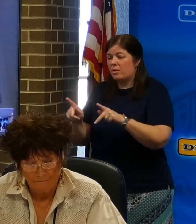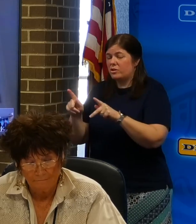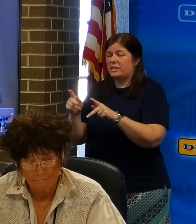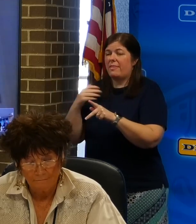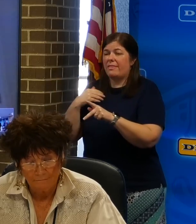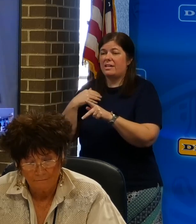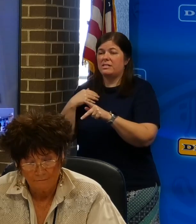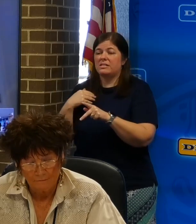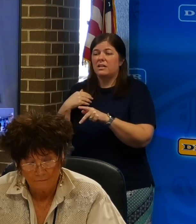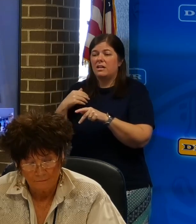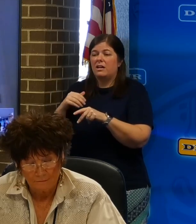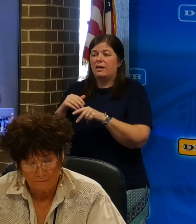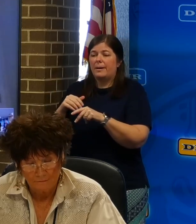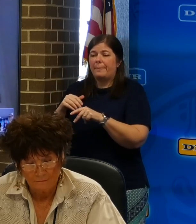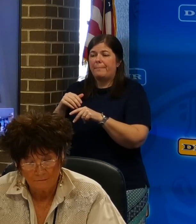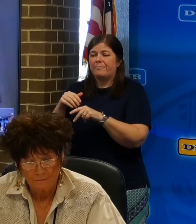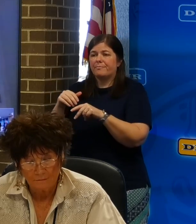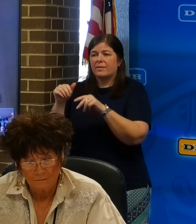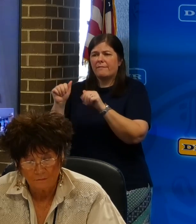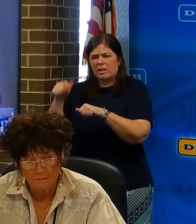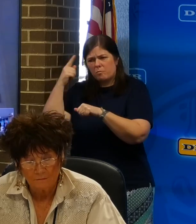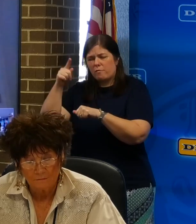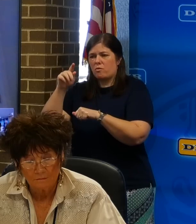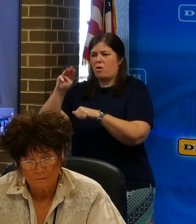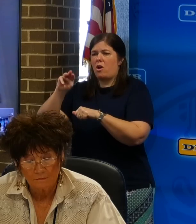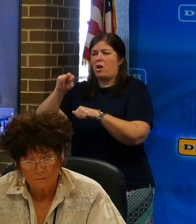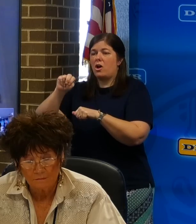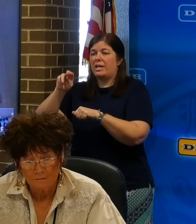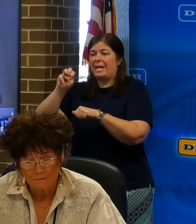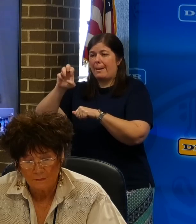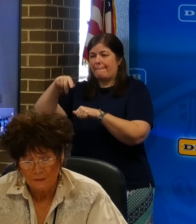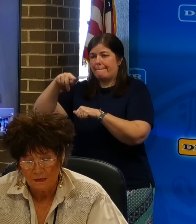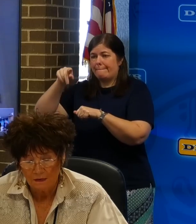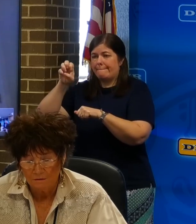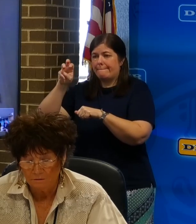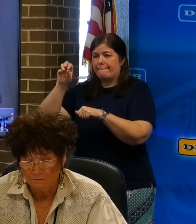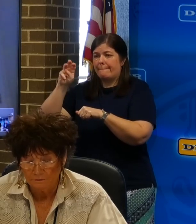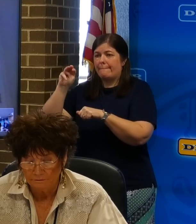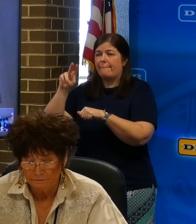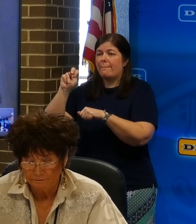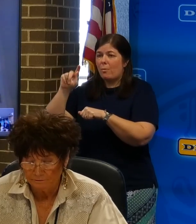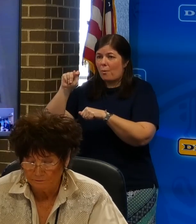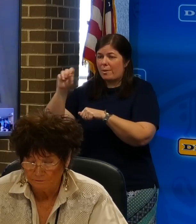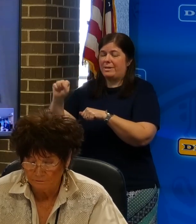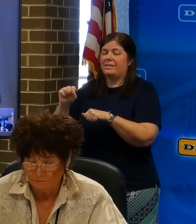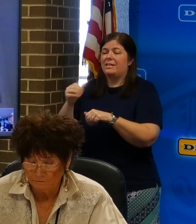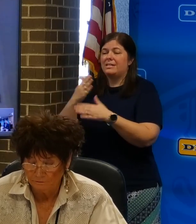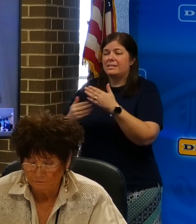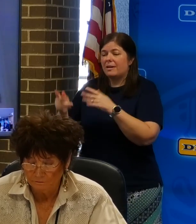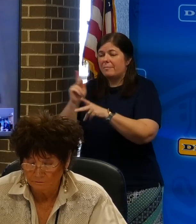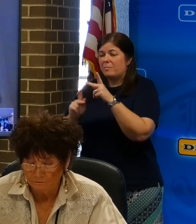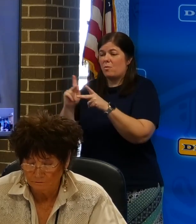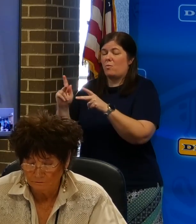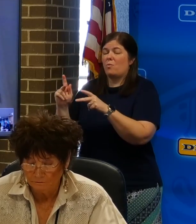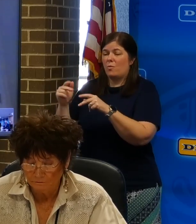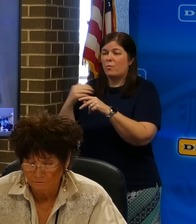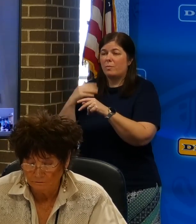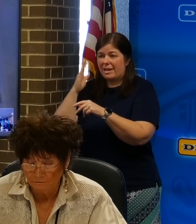unemployment benefits. So you'll see some folks will qualify for the maximum $275 unemployment compensation weekly